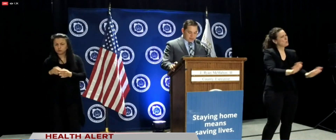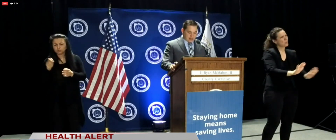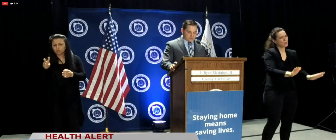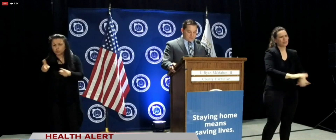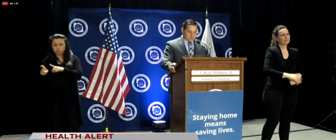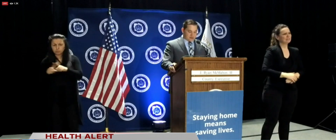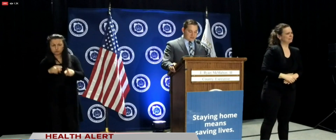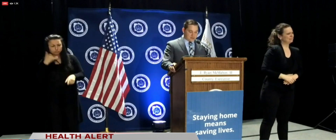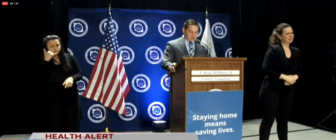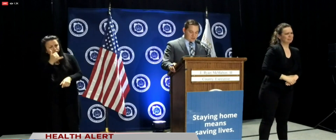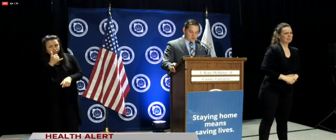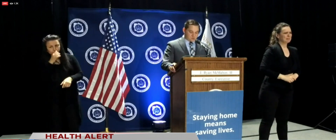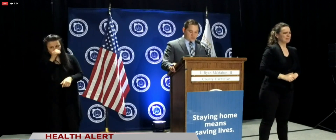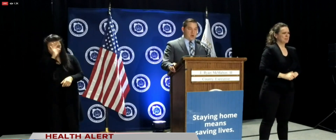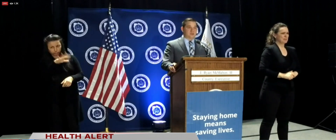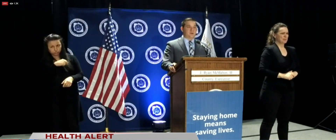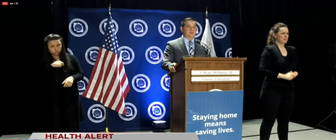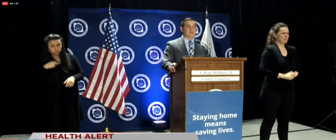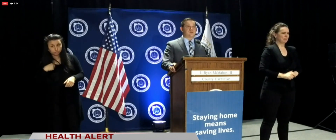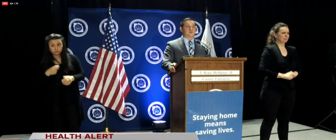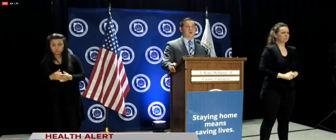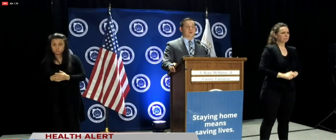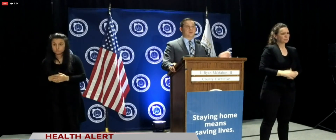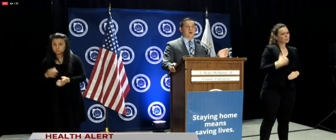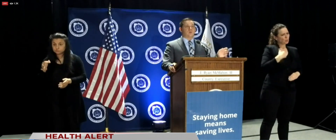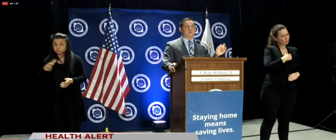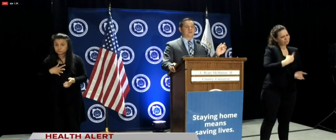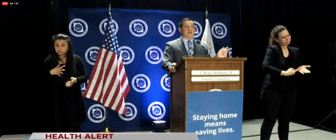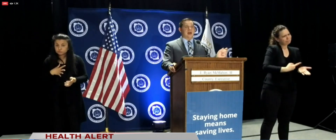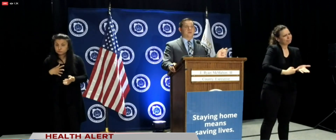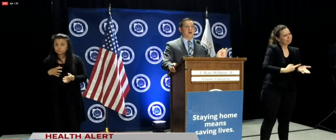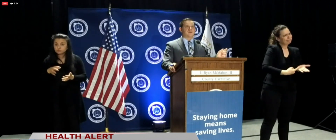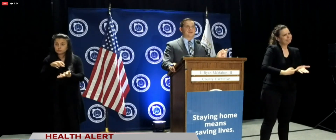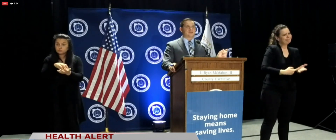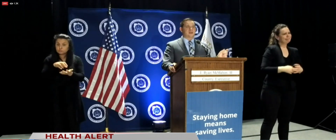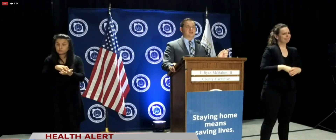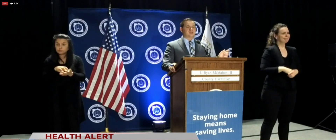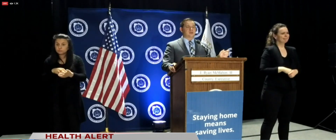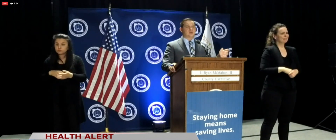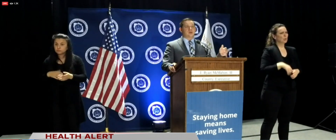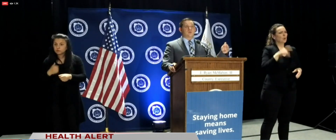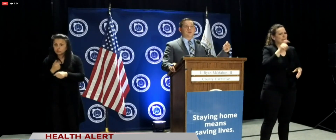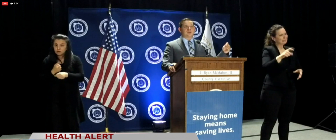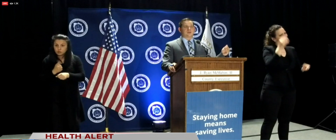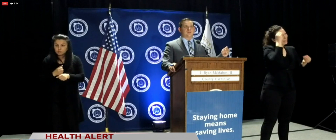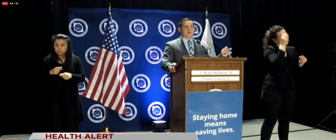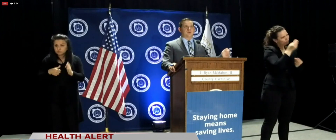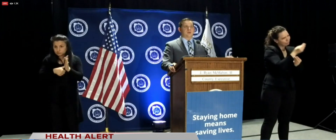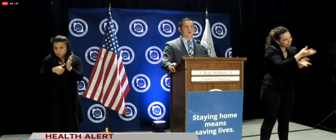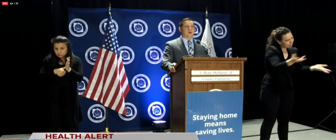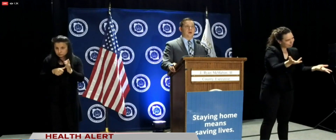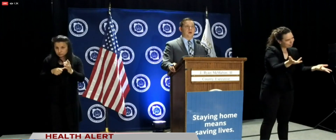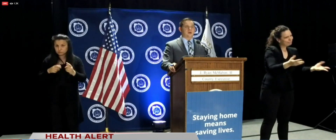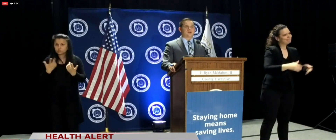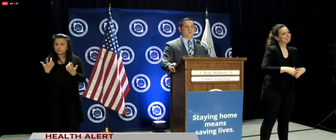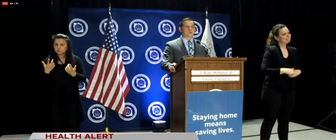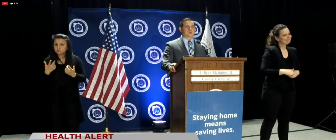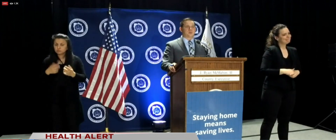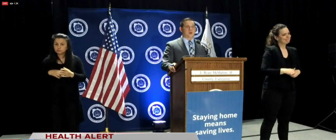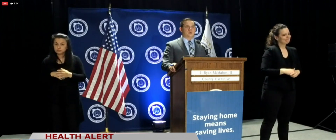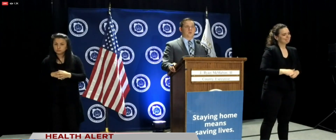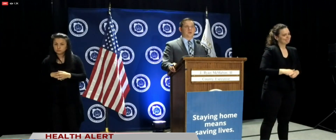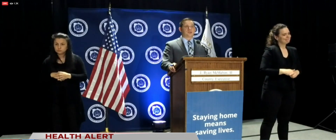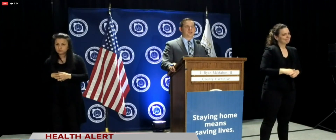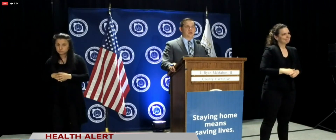Looking at gaps in investigations, we talked about this. We've talked about when there's a gap in our investigation, we think there may be exposure